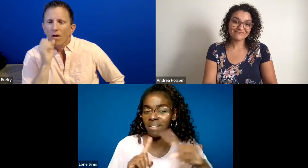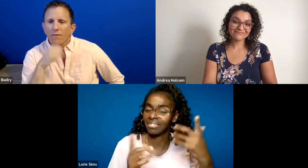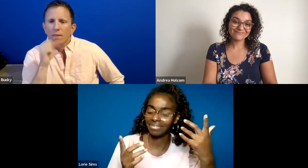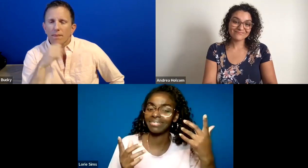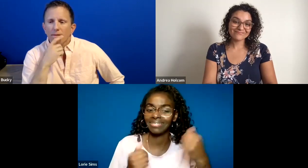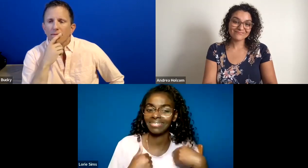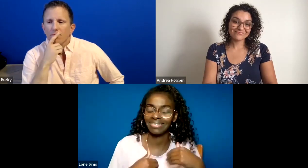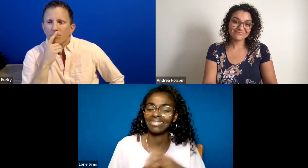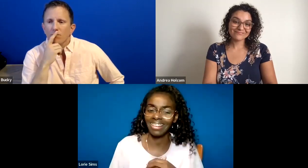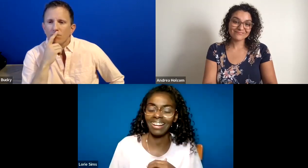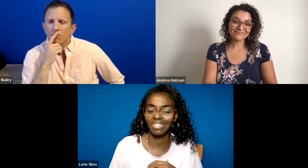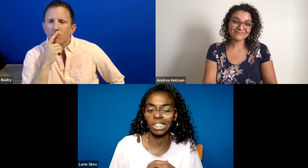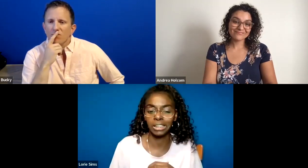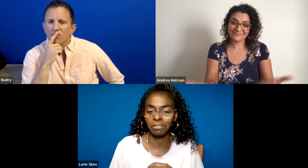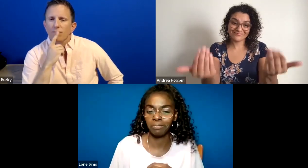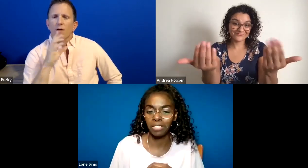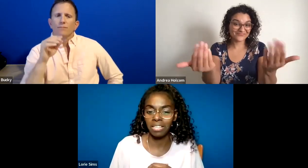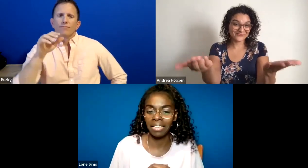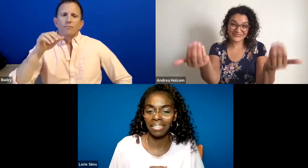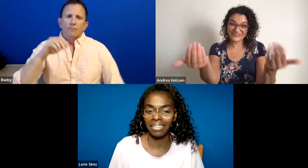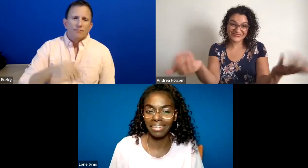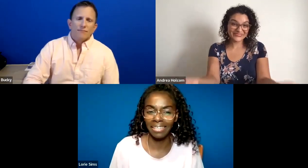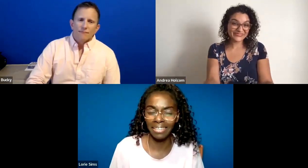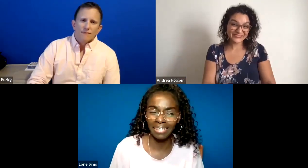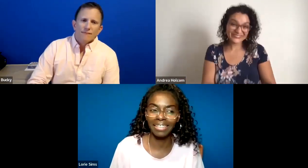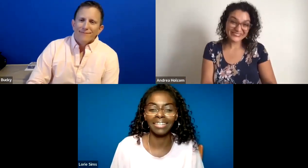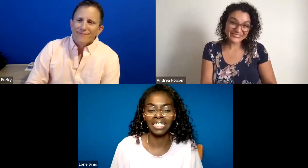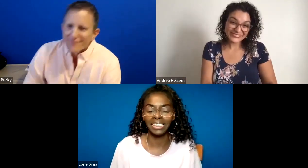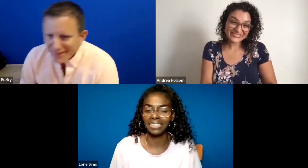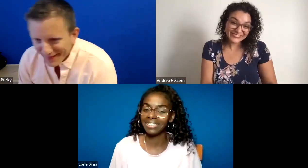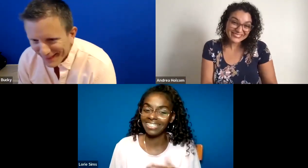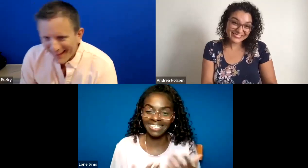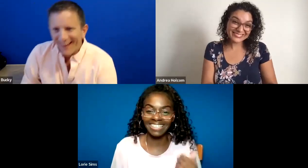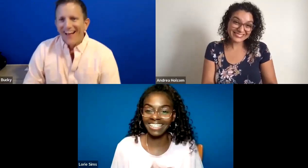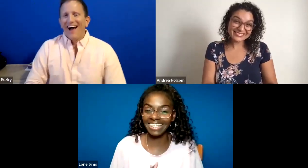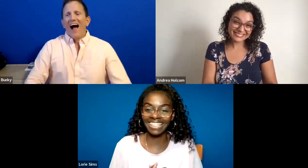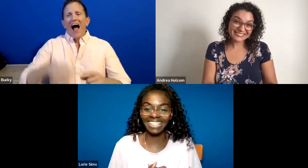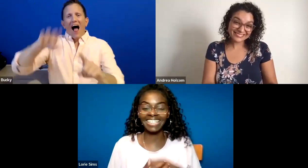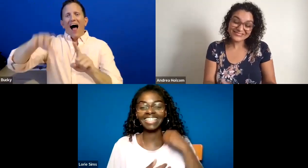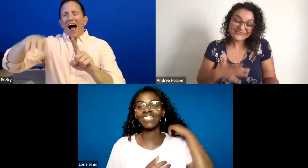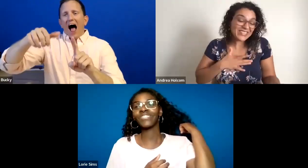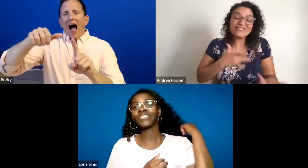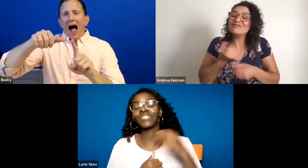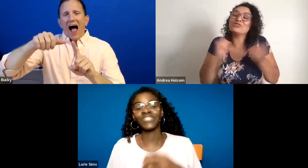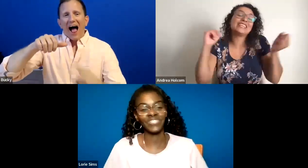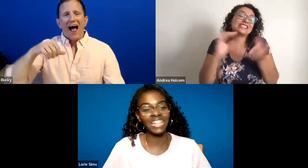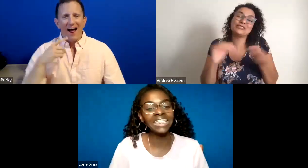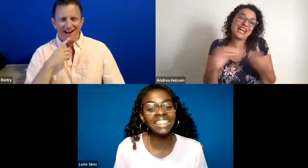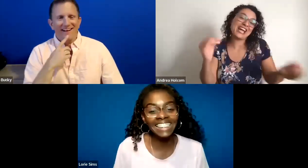I wish that I could expand a little bit more on that, but no, feel free to do it. Feel free to expand. That's what we're here for.